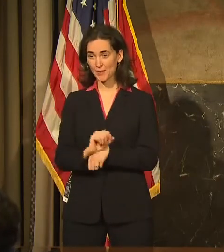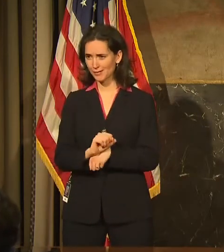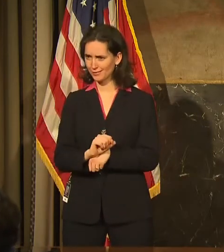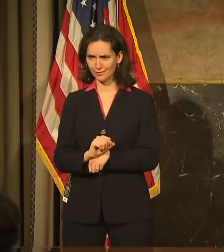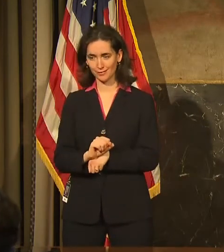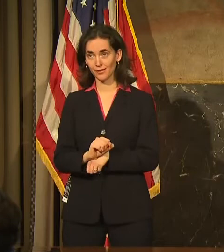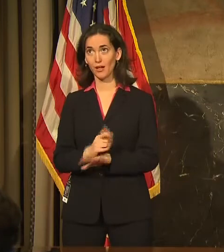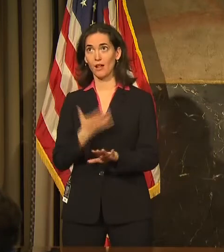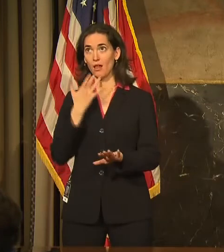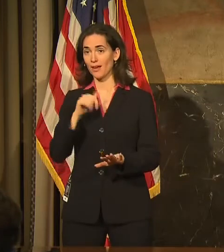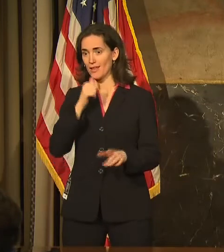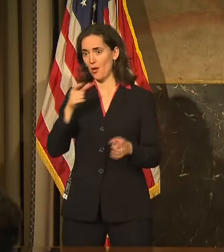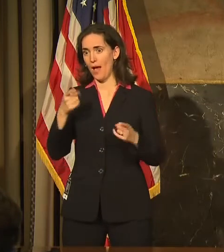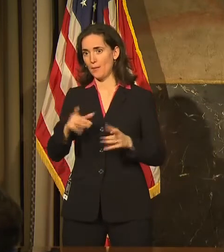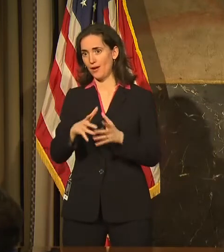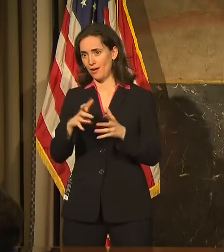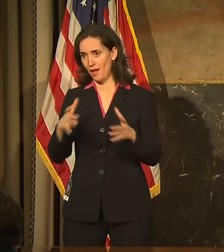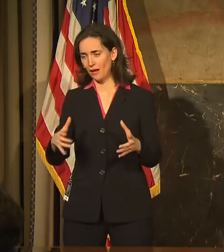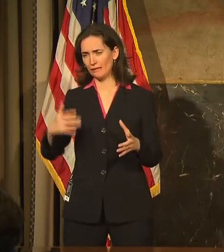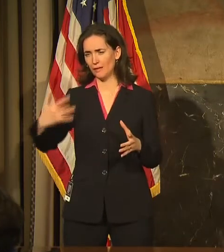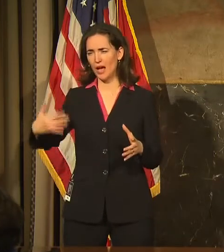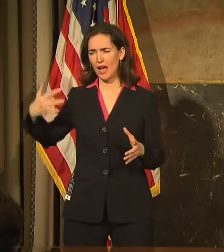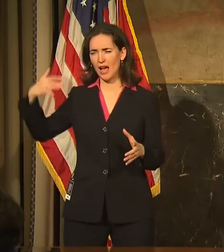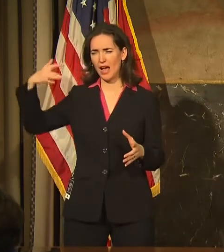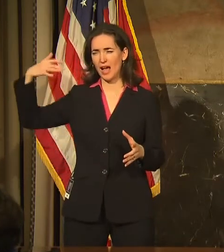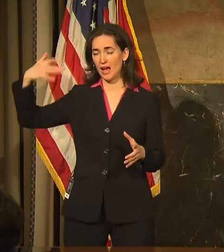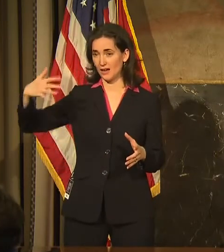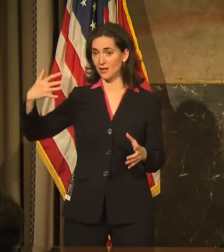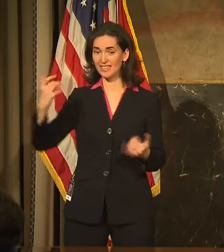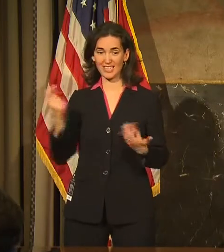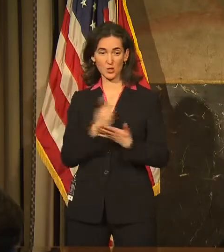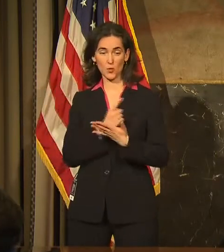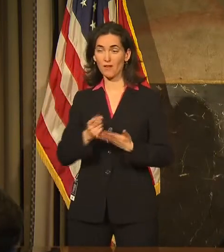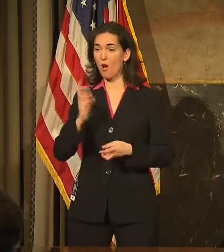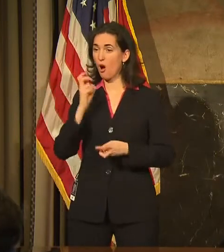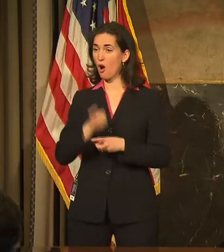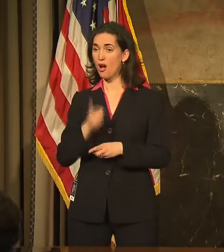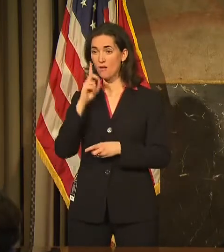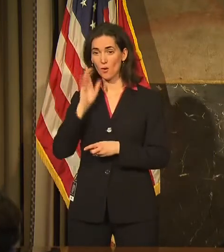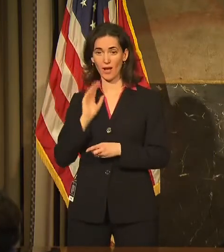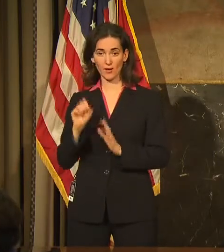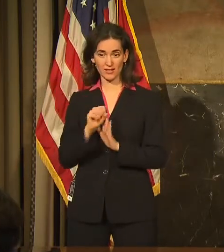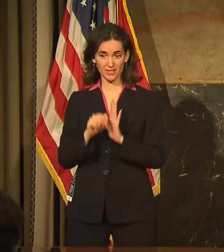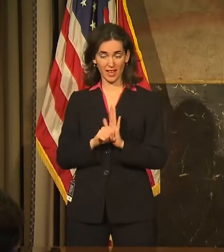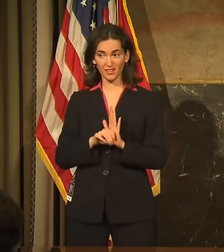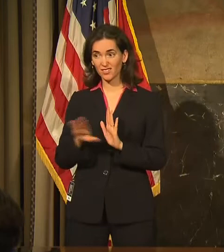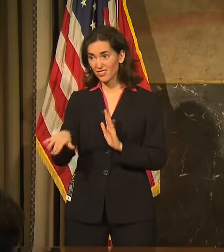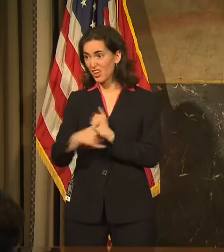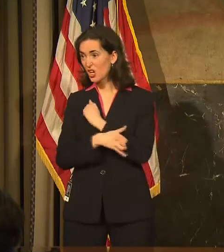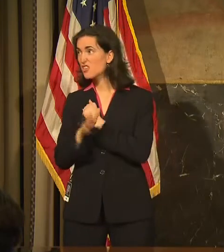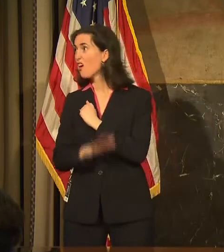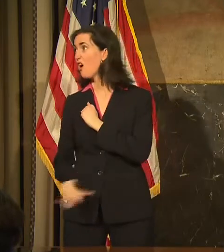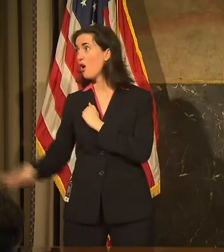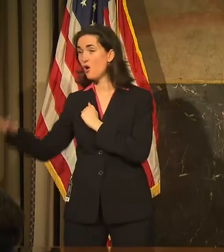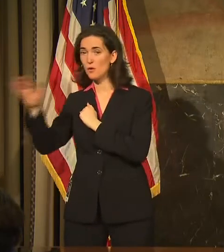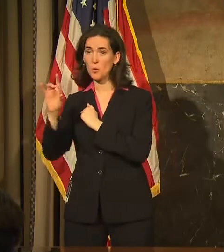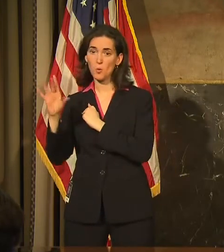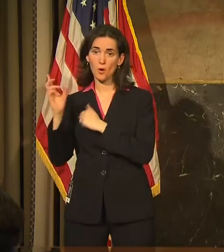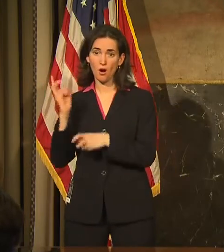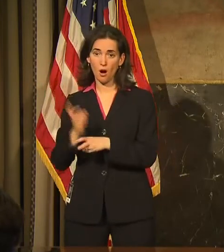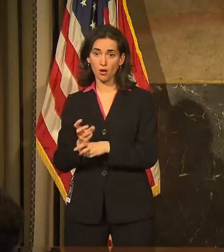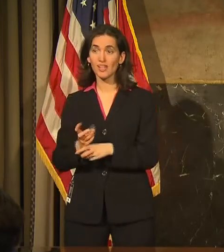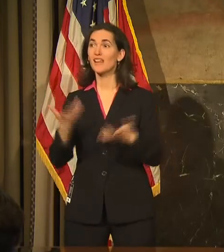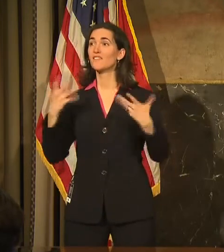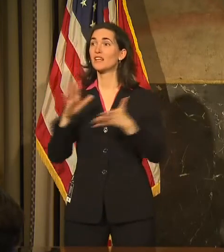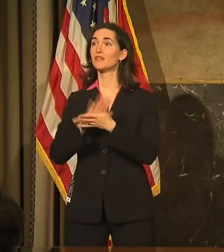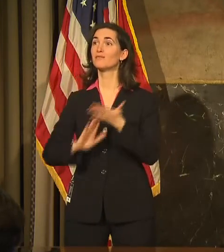that often. And this has been a very difficult week for our state and for much of the country. We are not out of the woods